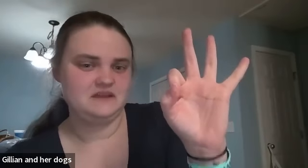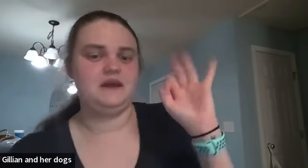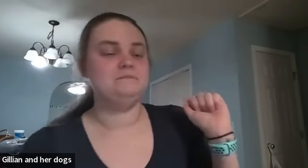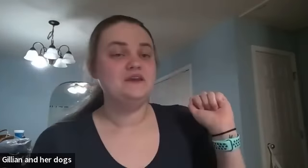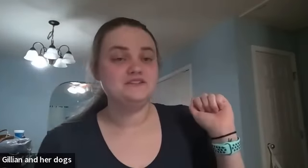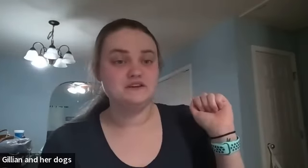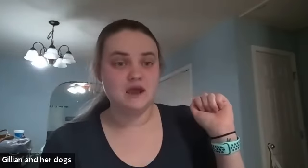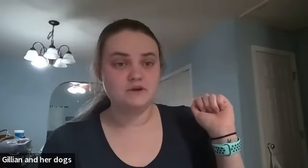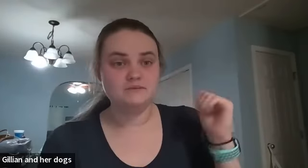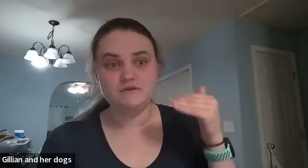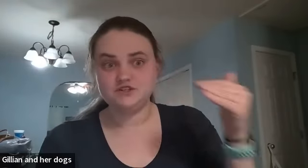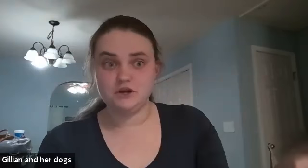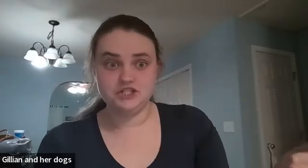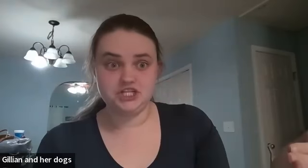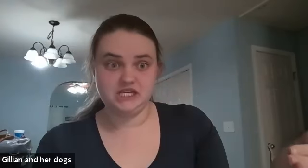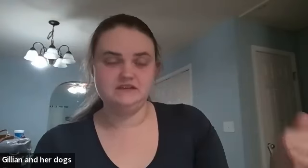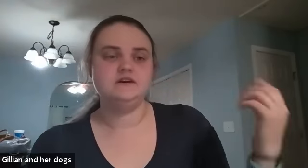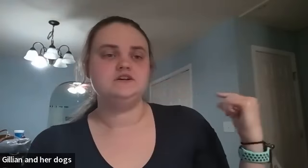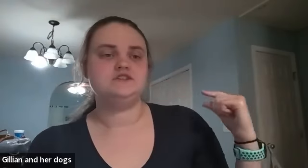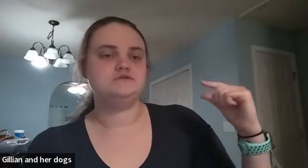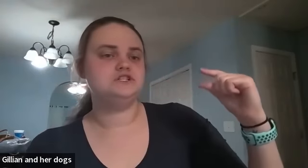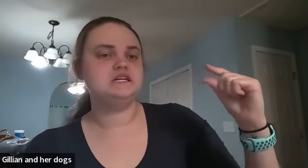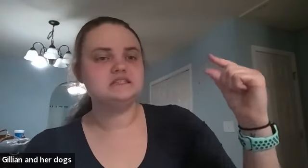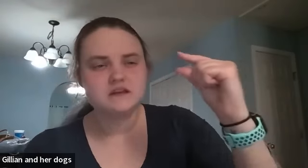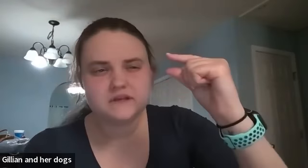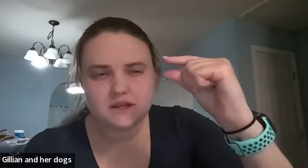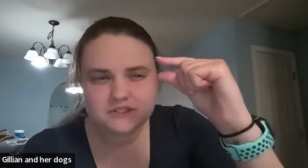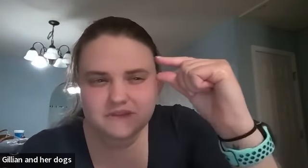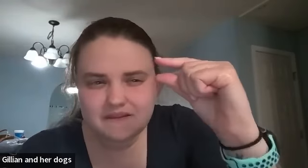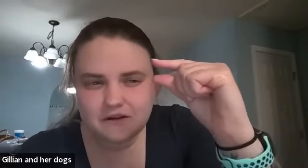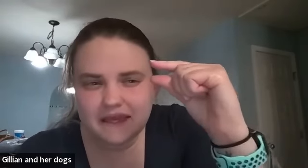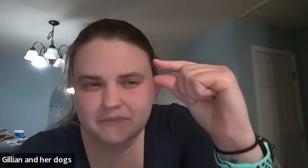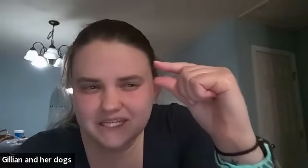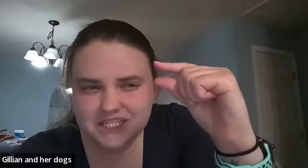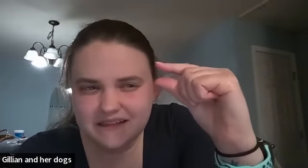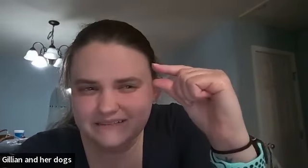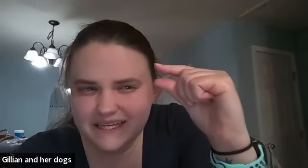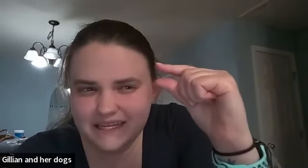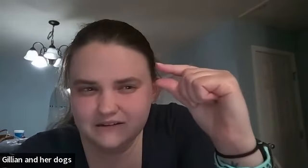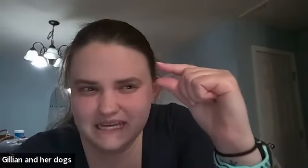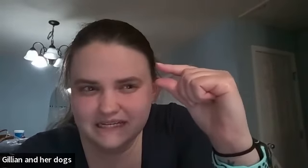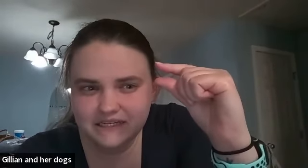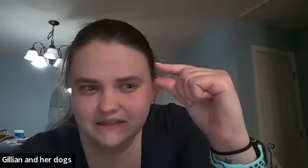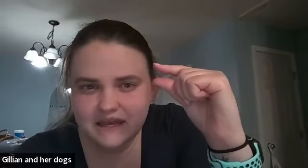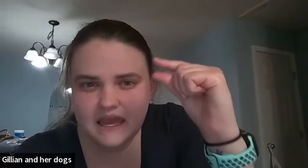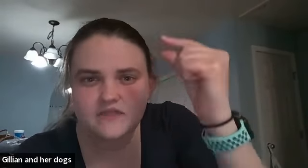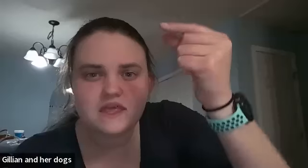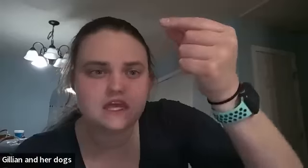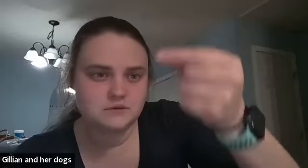Okay, so now we're going to move on to our G. So G is going to be like we're doing the little like pinchy, like little tiny, and then you move